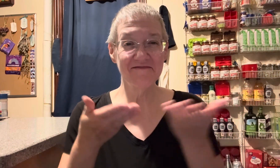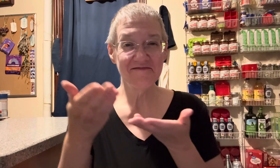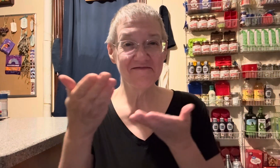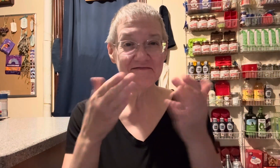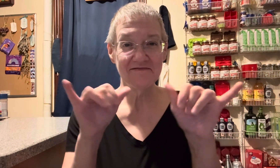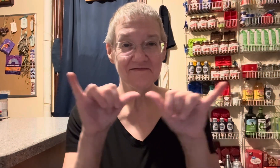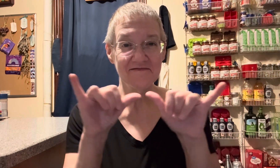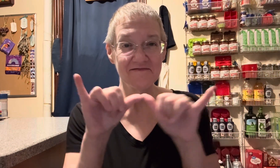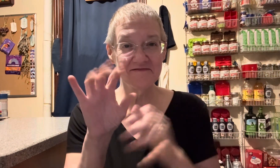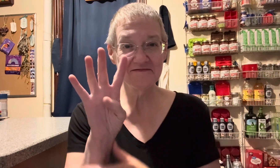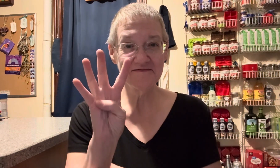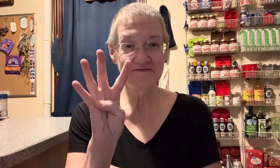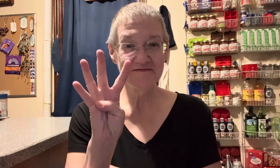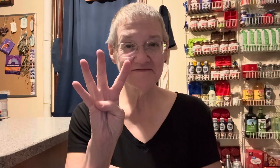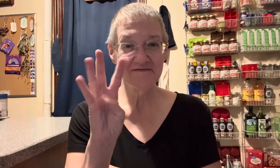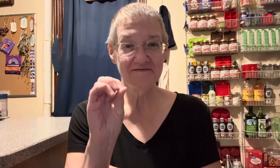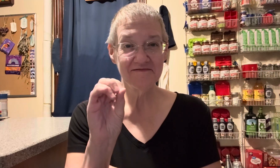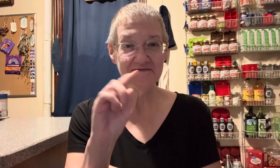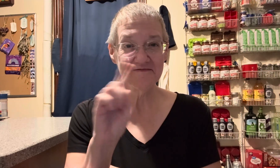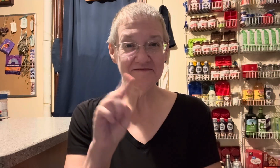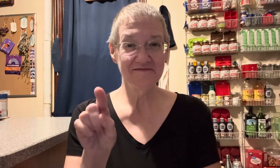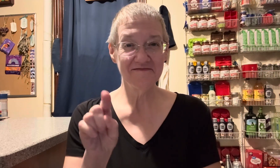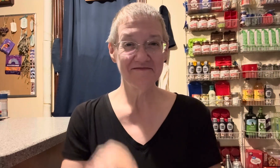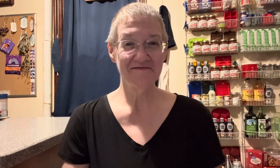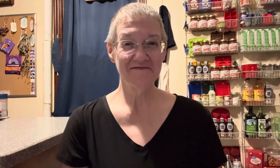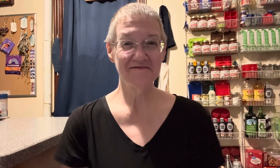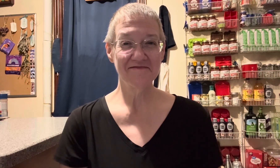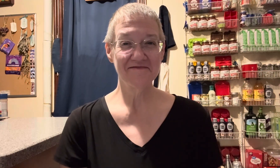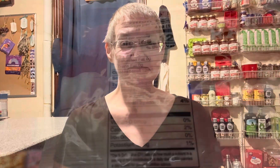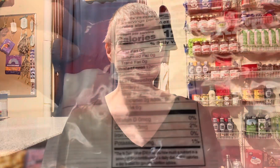The serving size is 4 ounces.